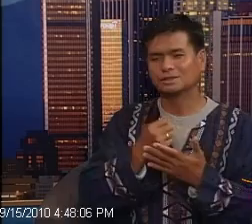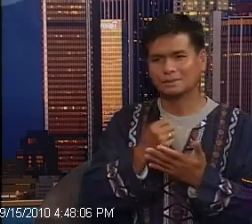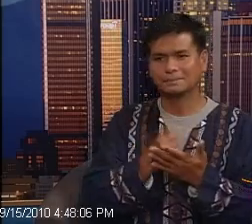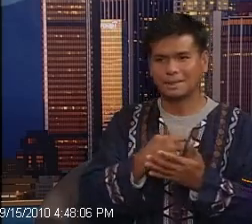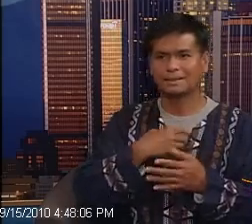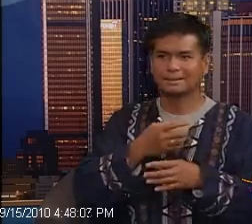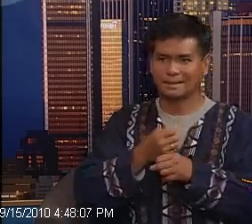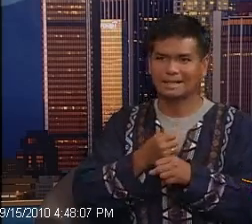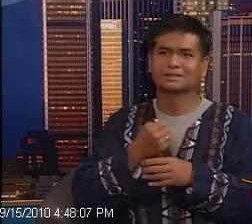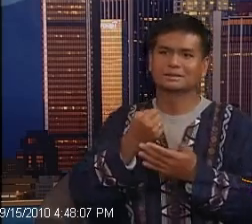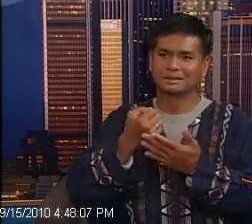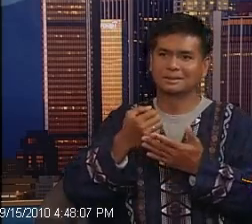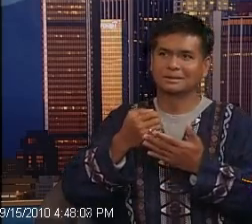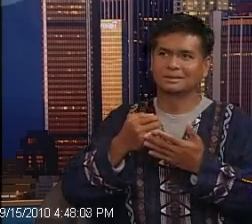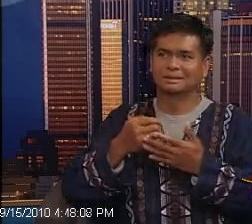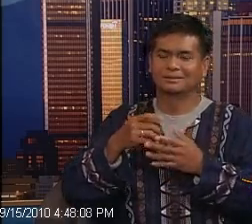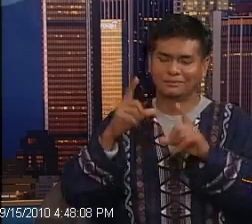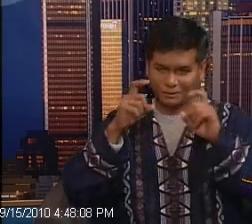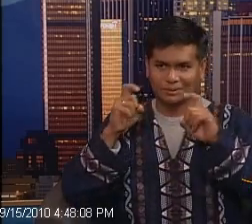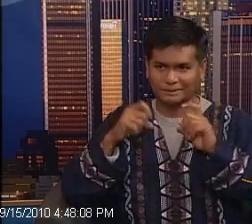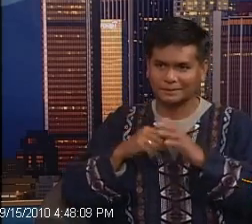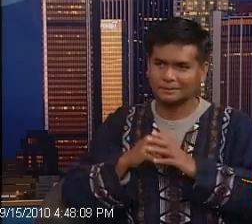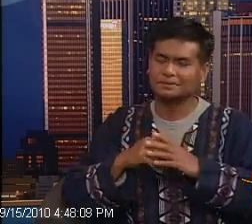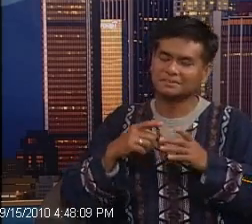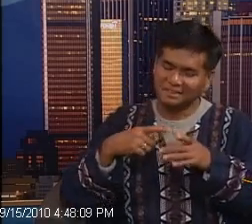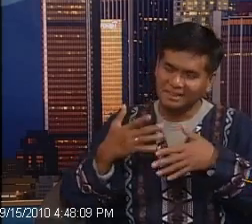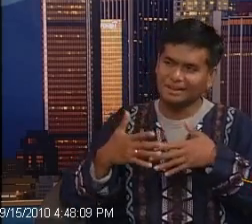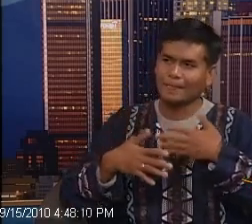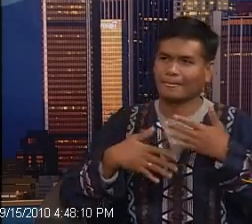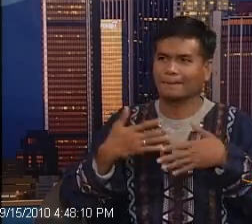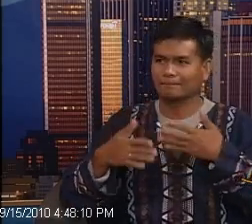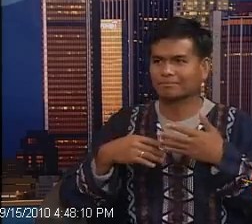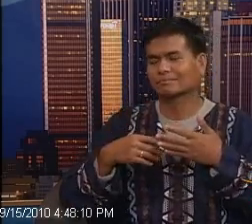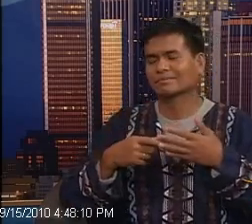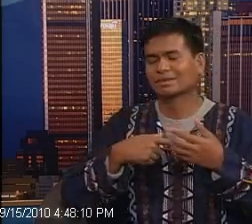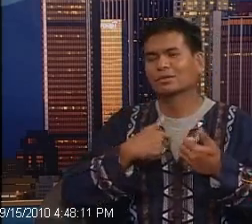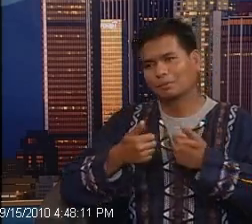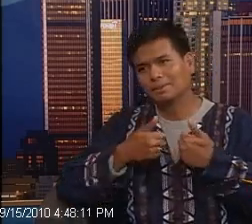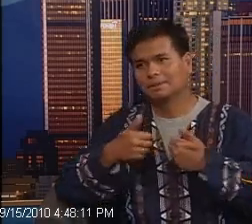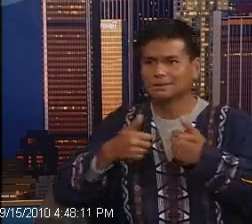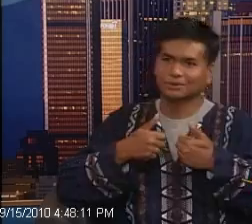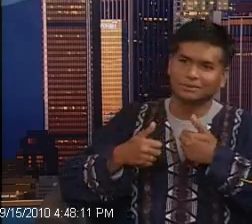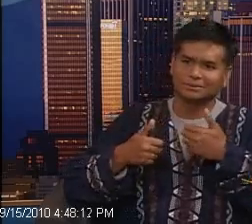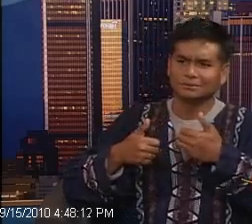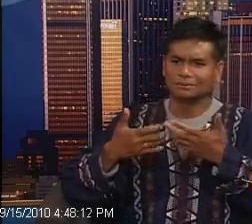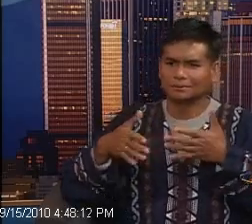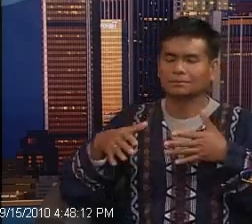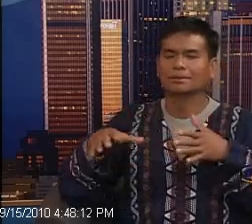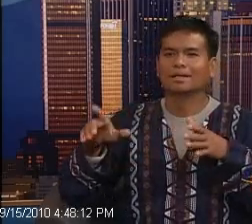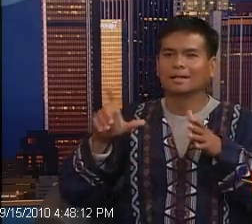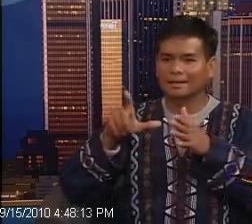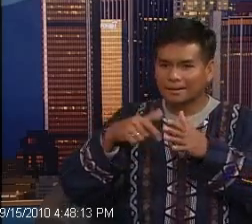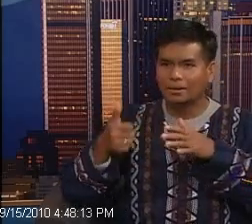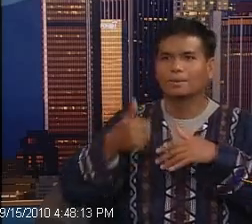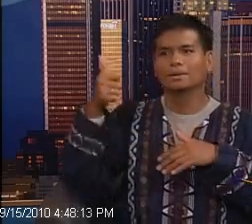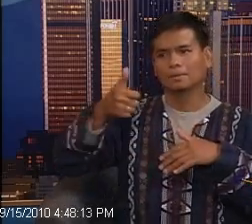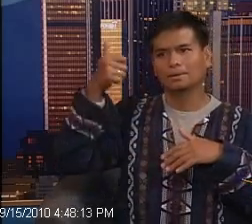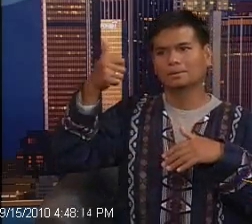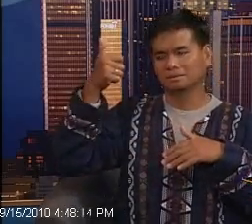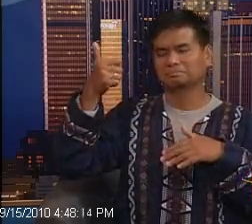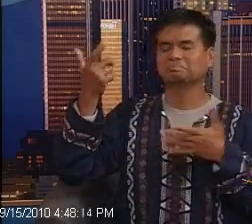was in school, in the university where I studied, there was a subject in photography, and yeah, that's how I developed. I joined